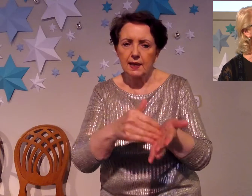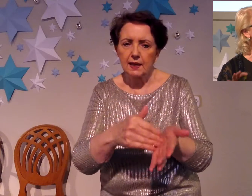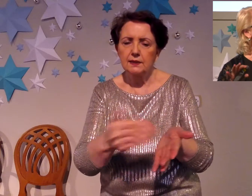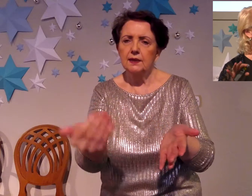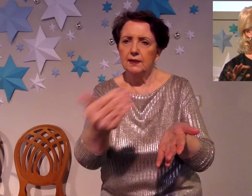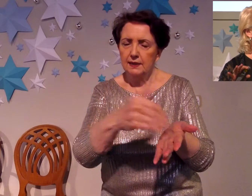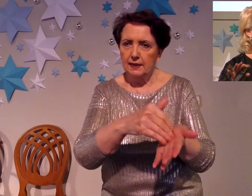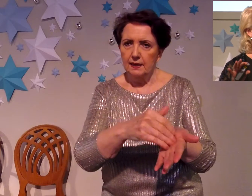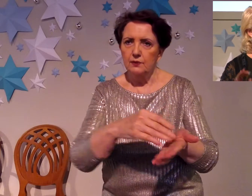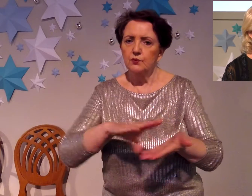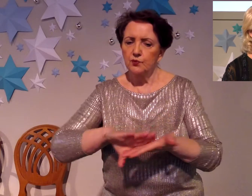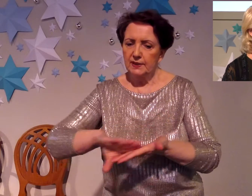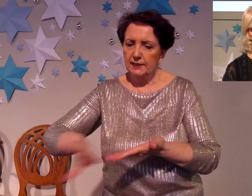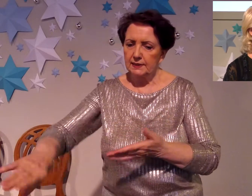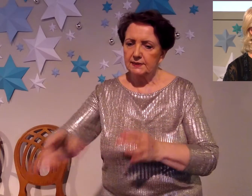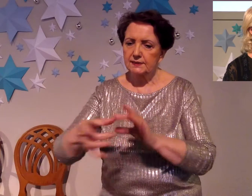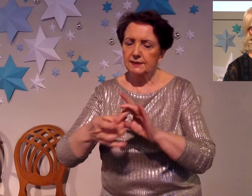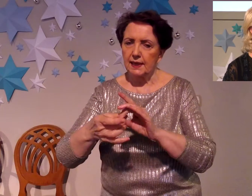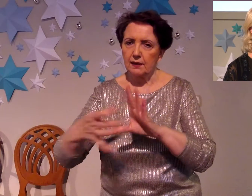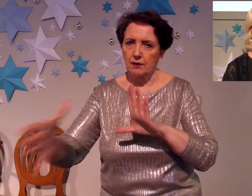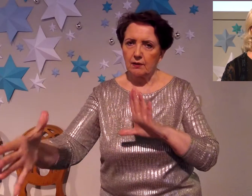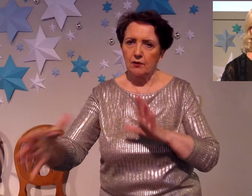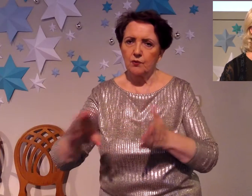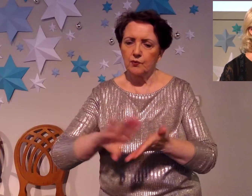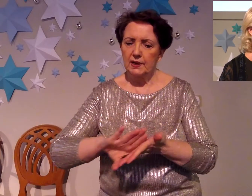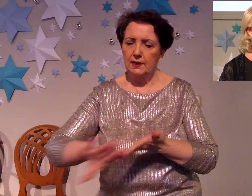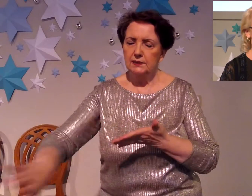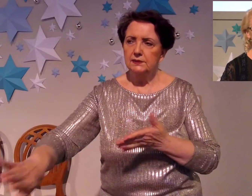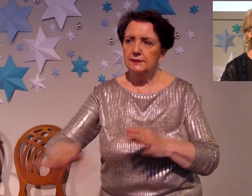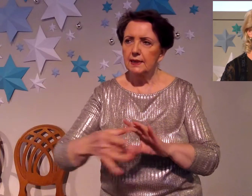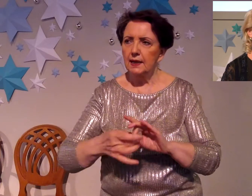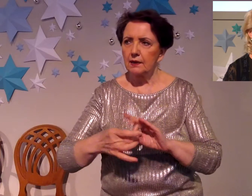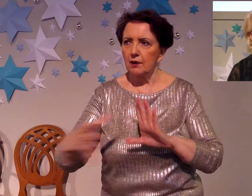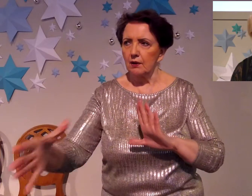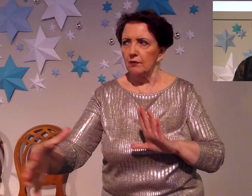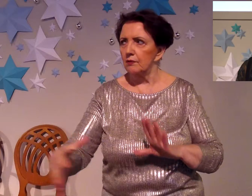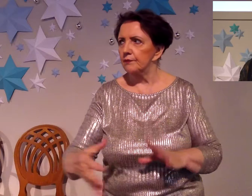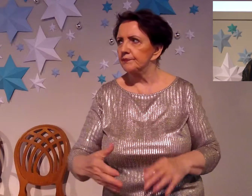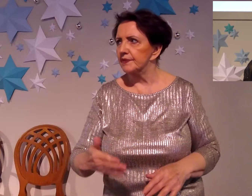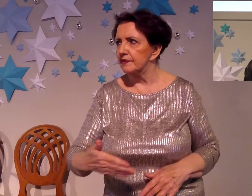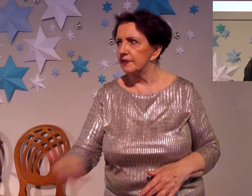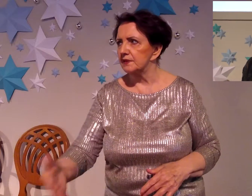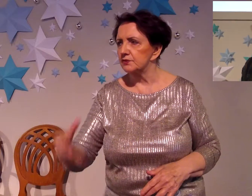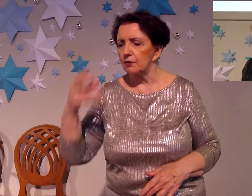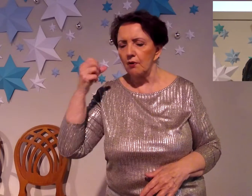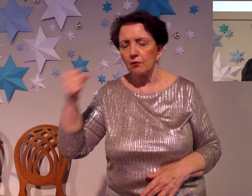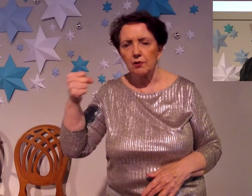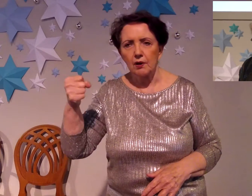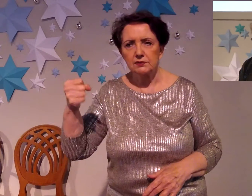the very things that we hold on to. Now, let me say that differently.